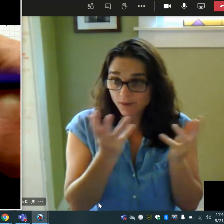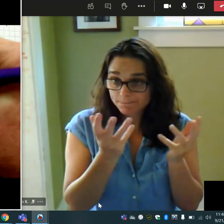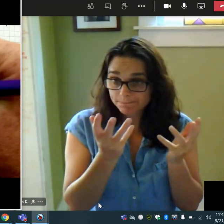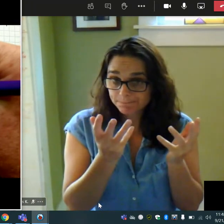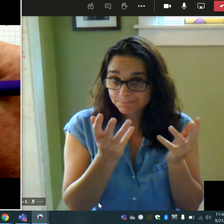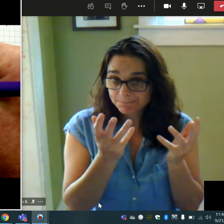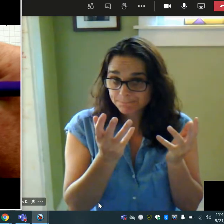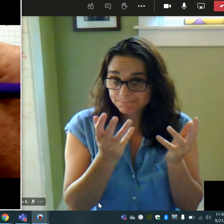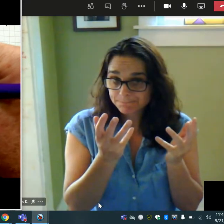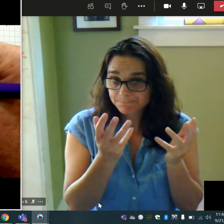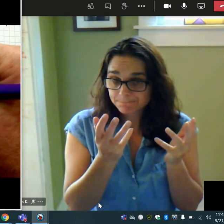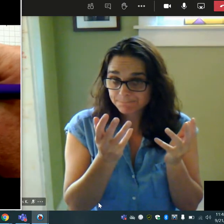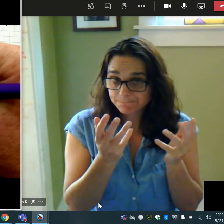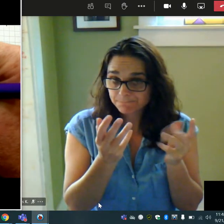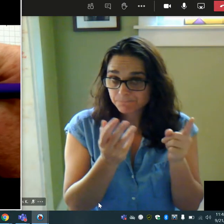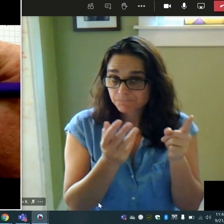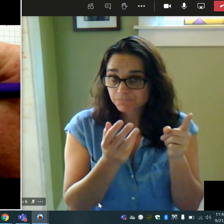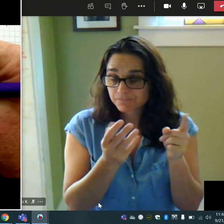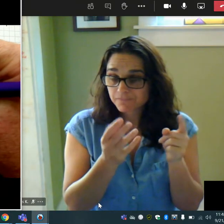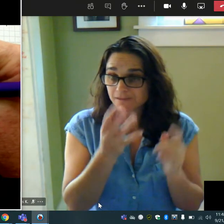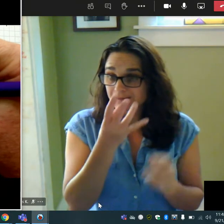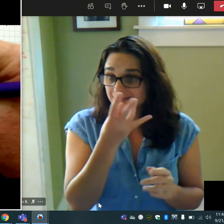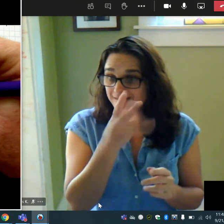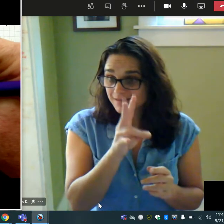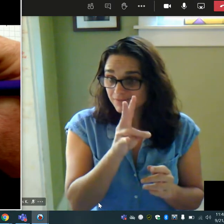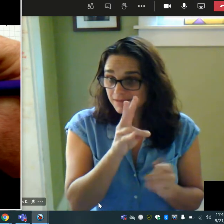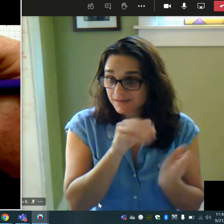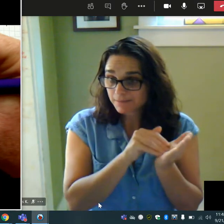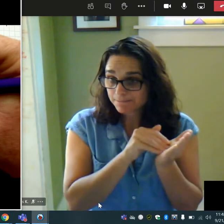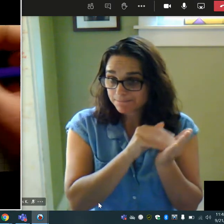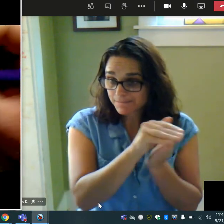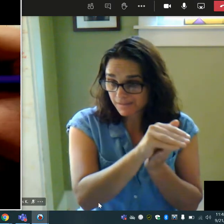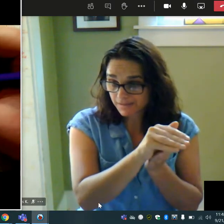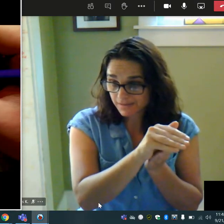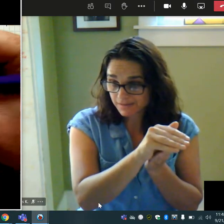of 17 million